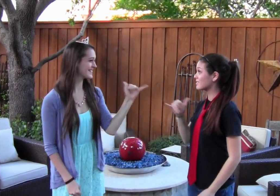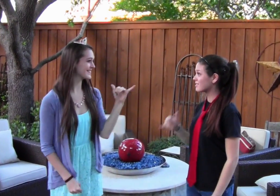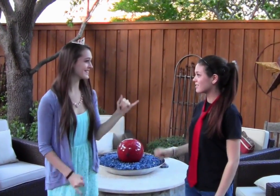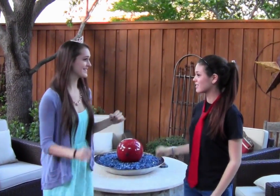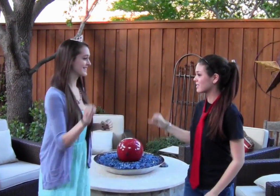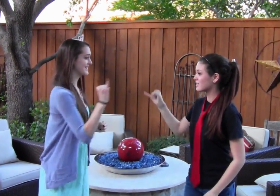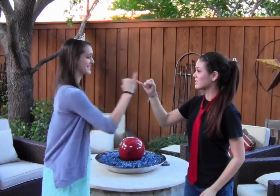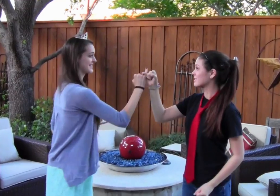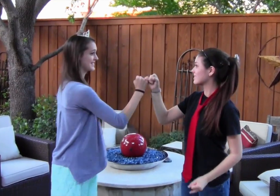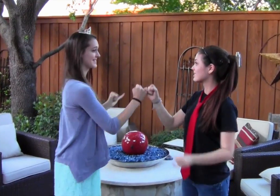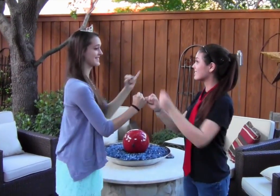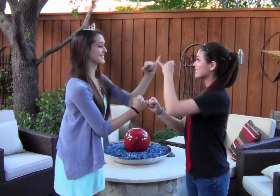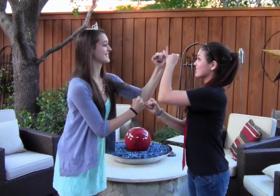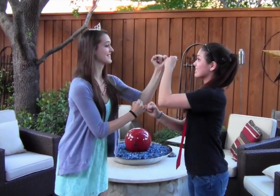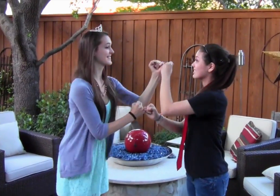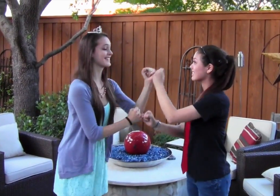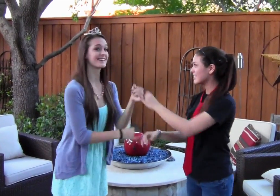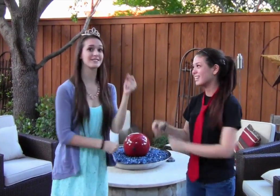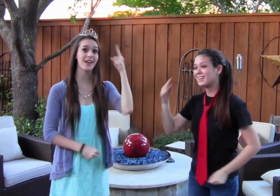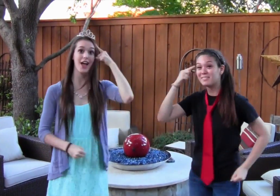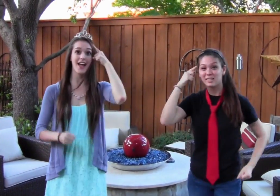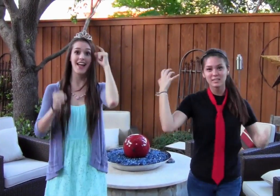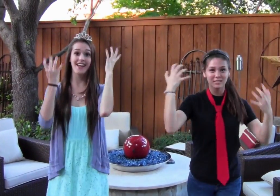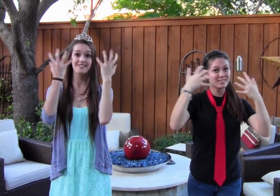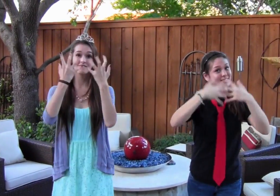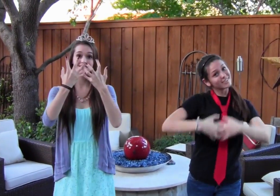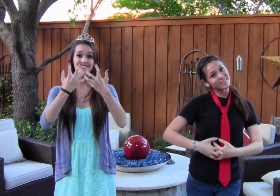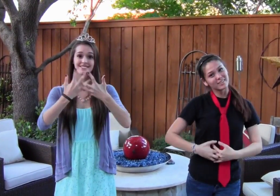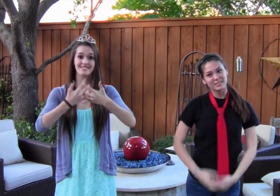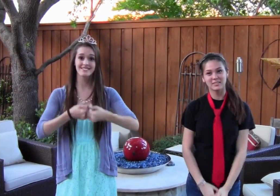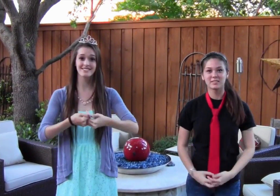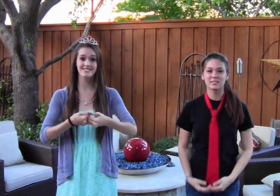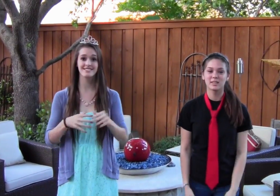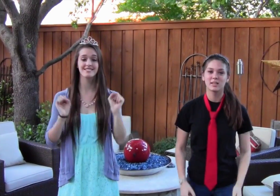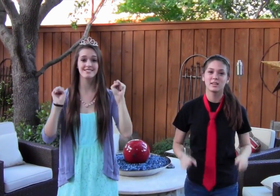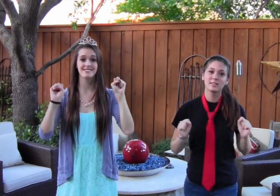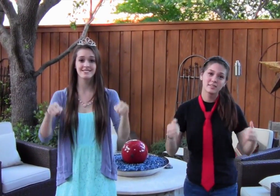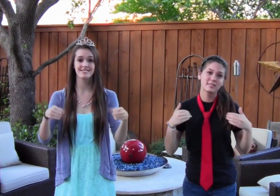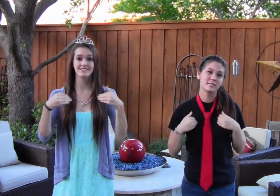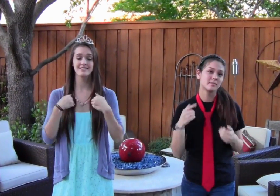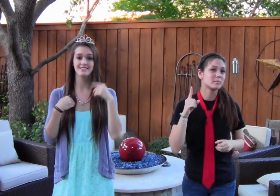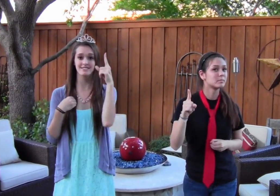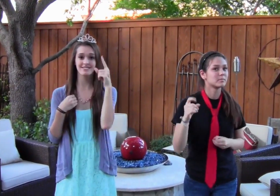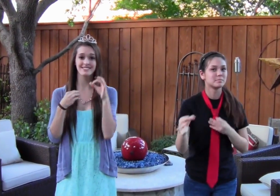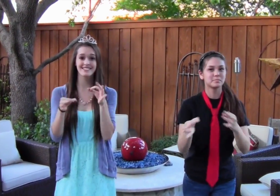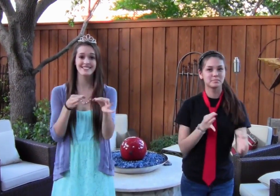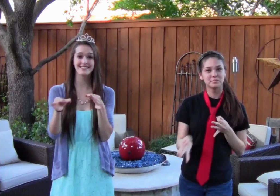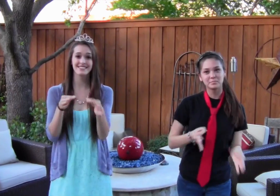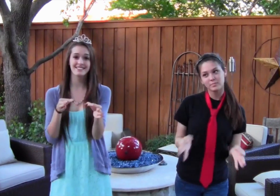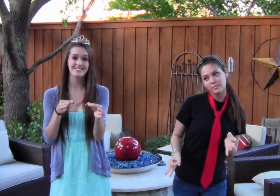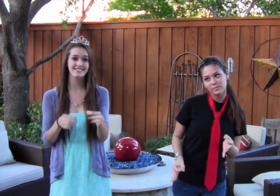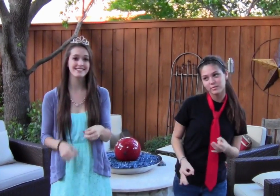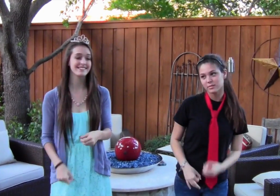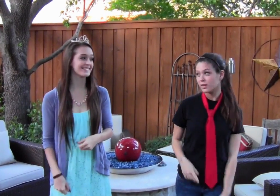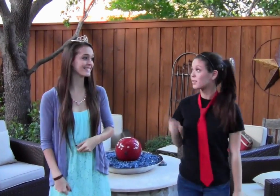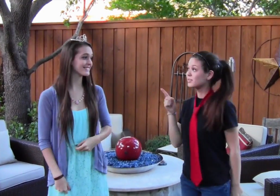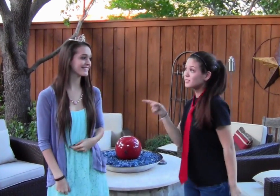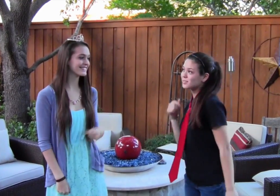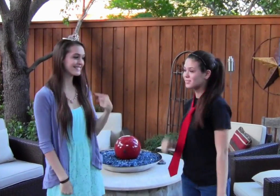me. Jinx again. Our mental synchronization can have but one explanation. You and